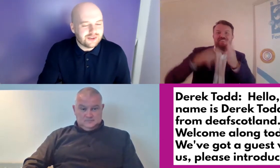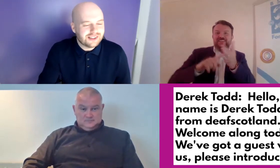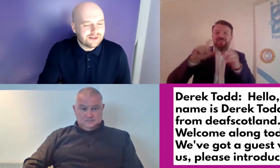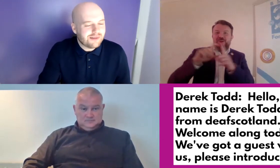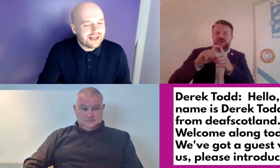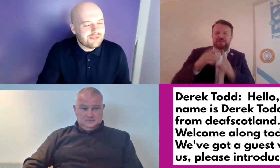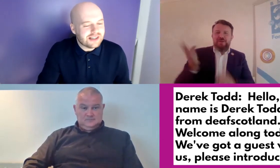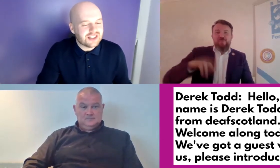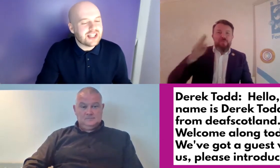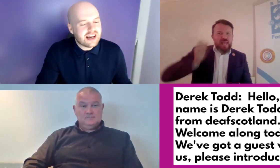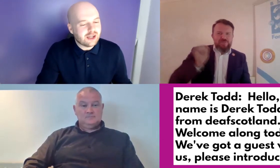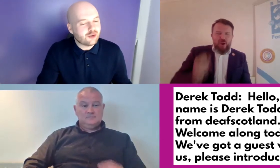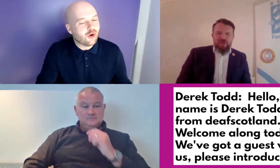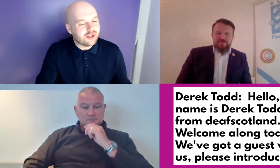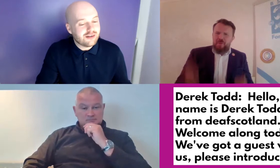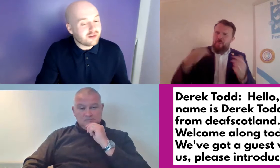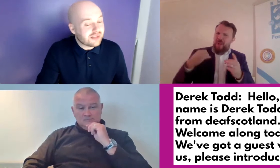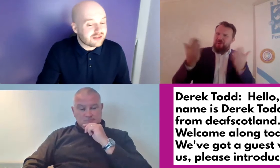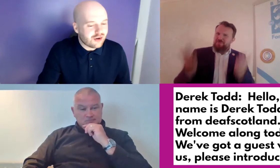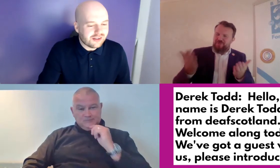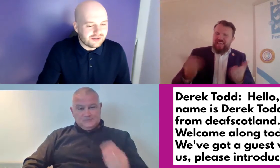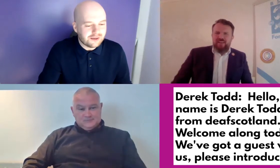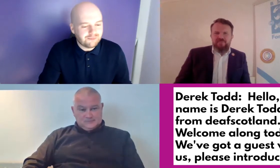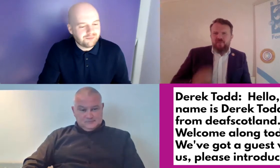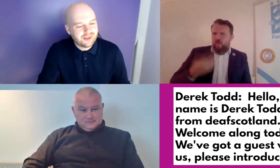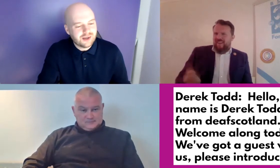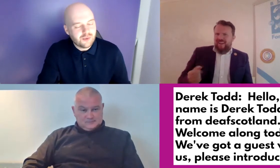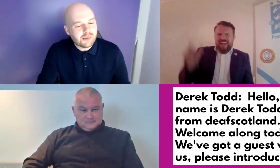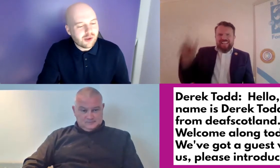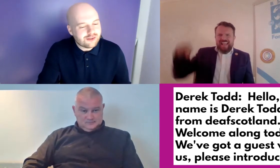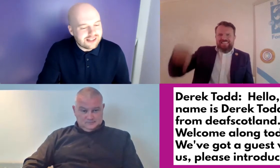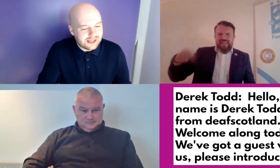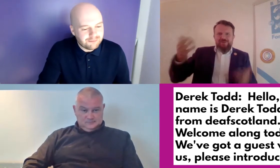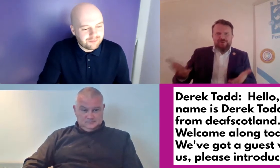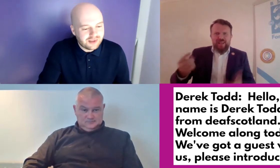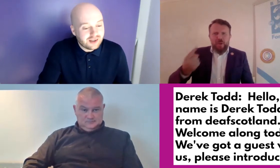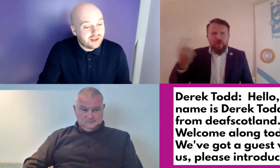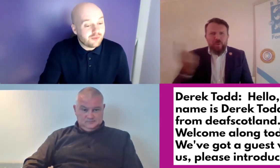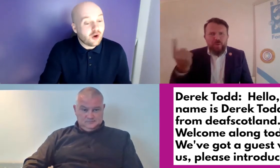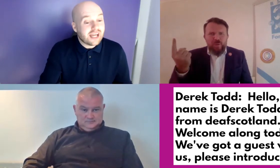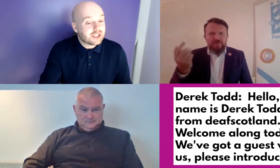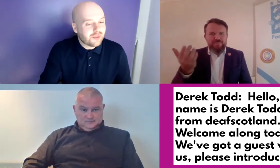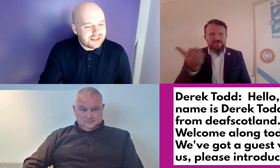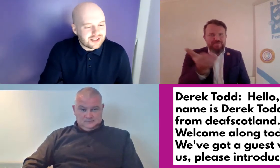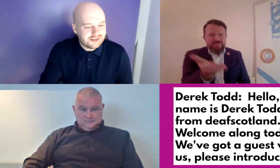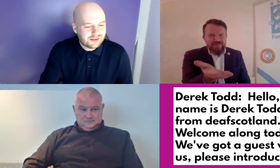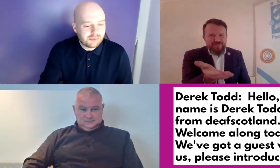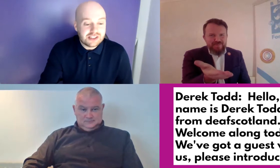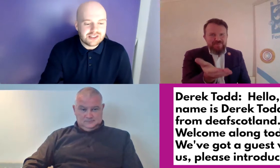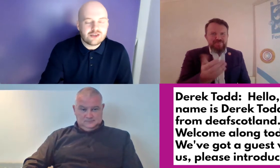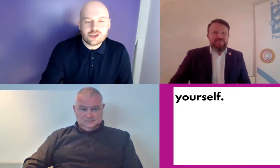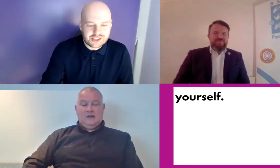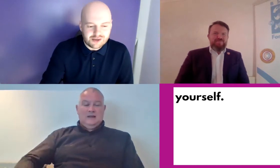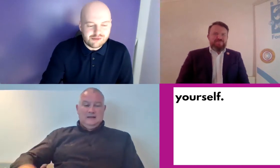Hello, my name is Derek Todd from Deaf Scotland. Welcome along today. We've got a guest with us.